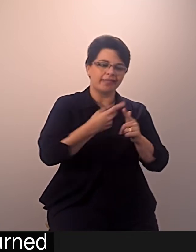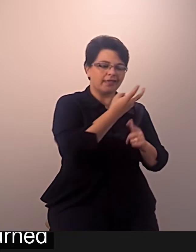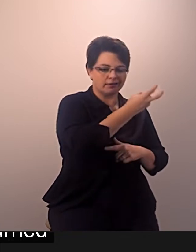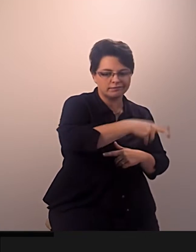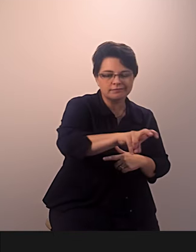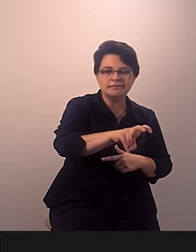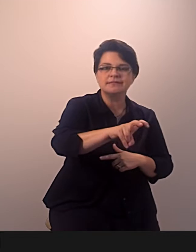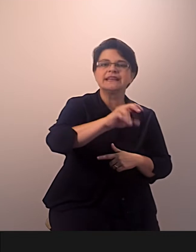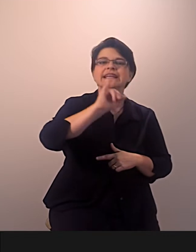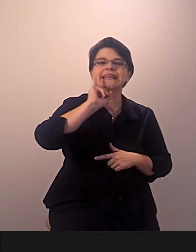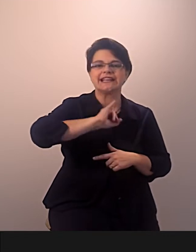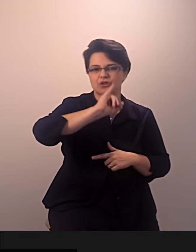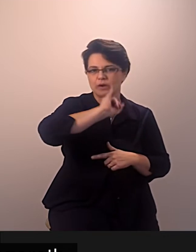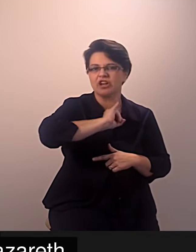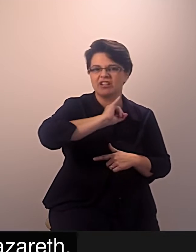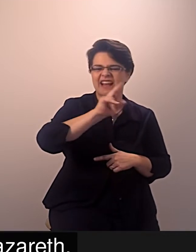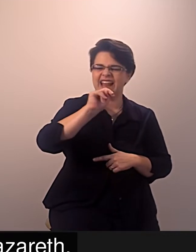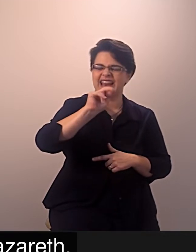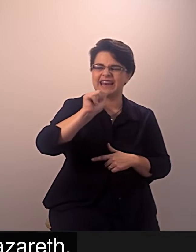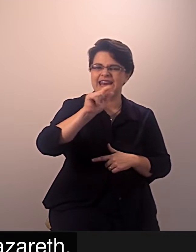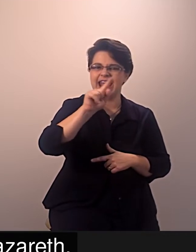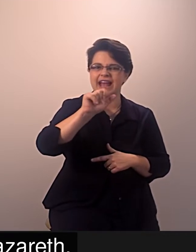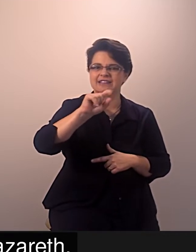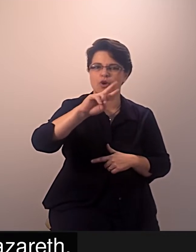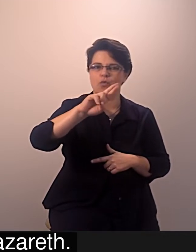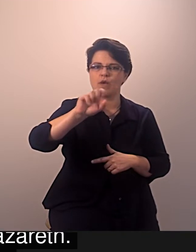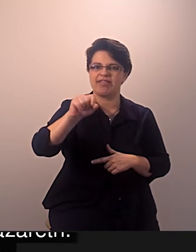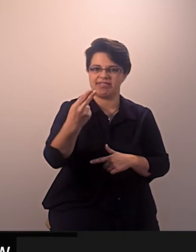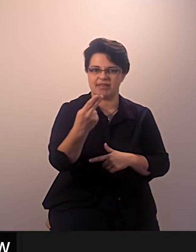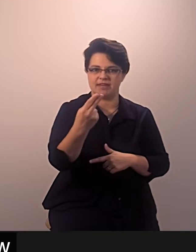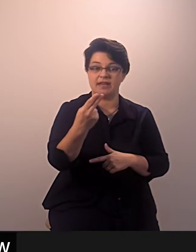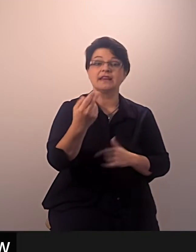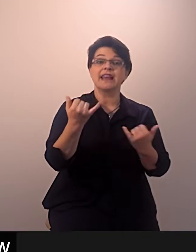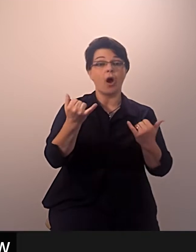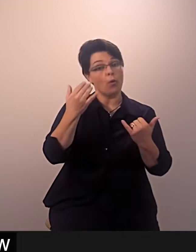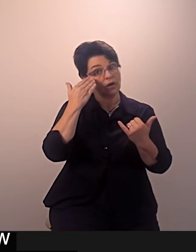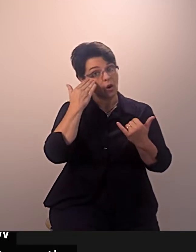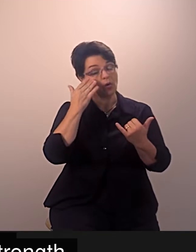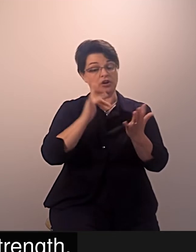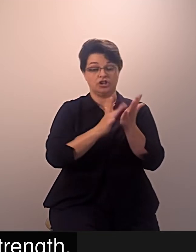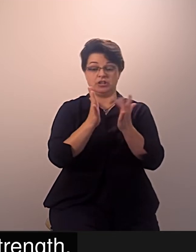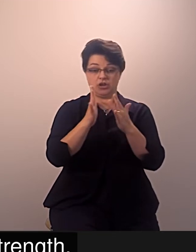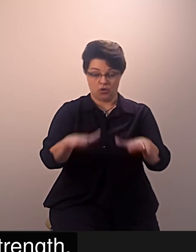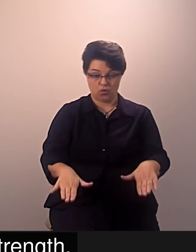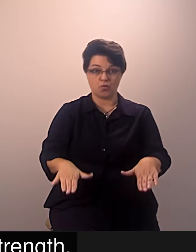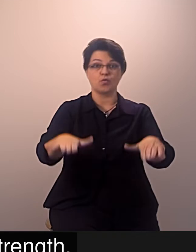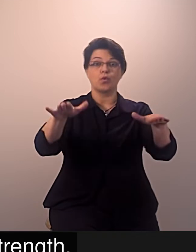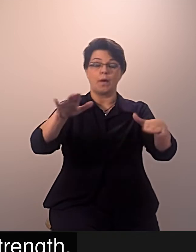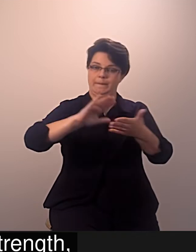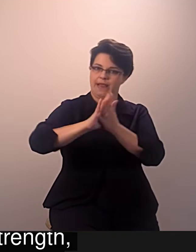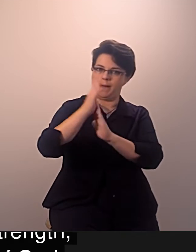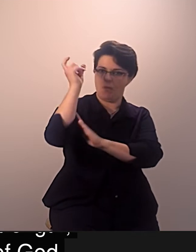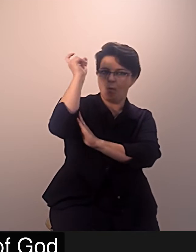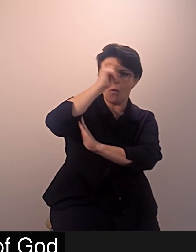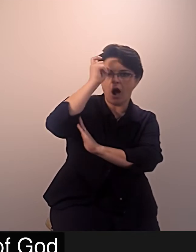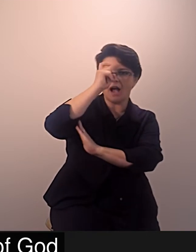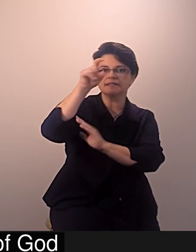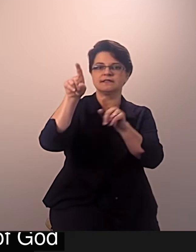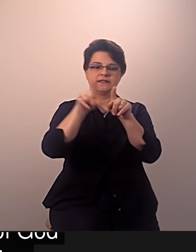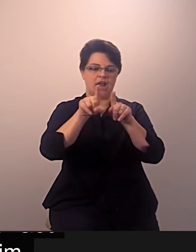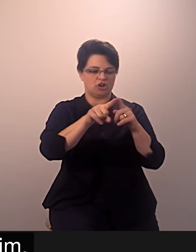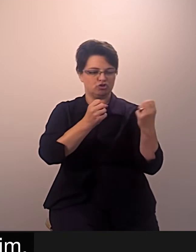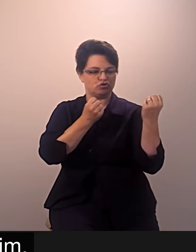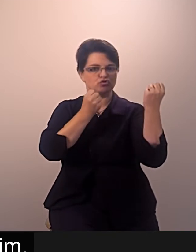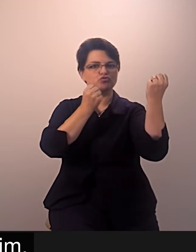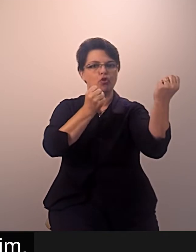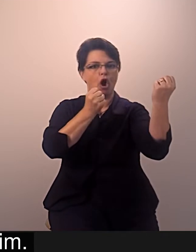Nazareth. Jesus grew in wisdom and strength, and the grace of God was upon him. When